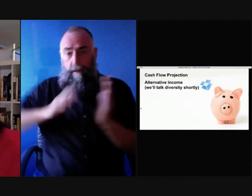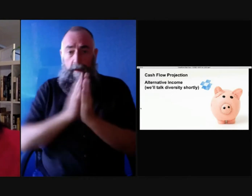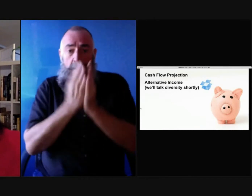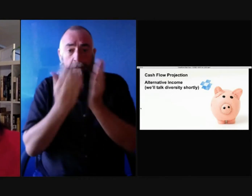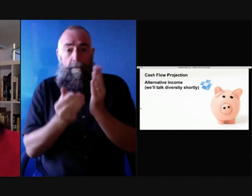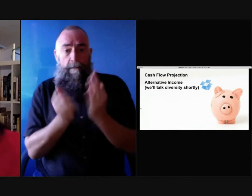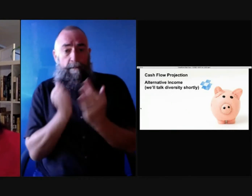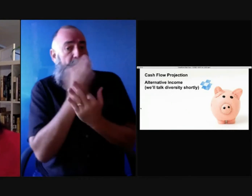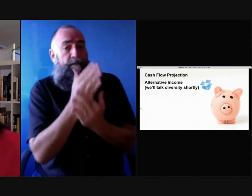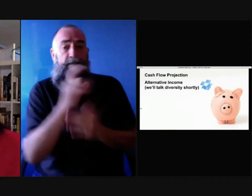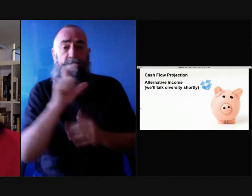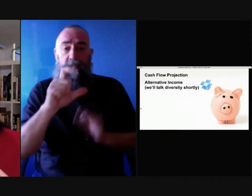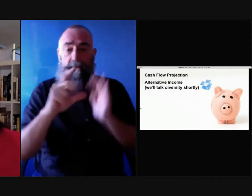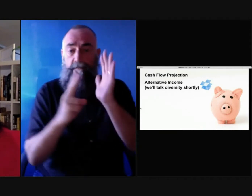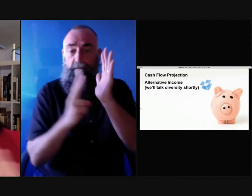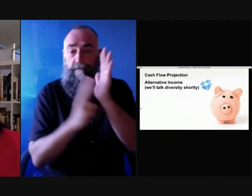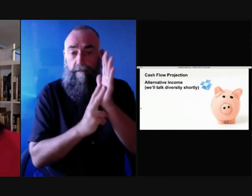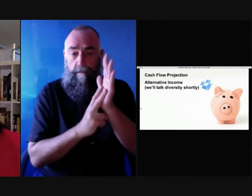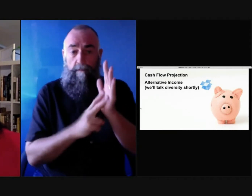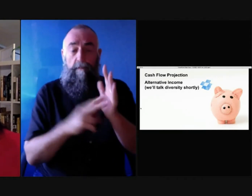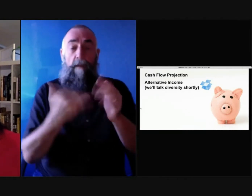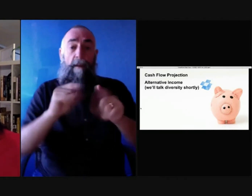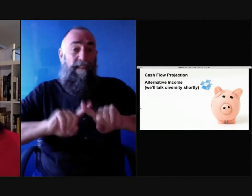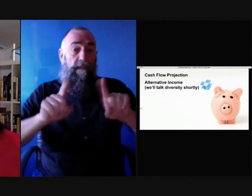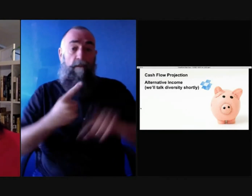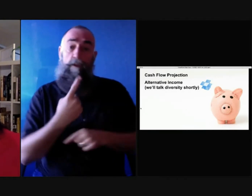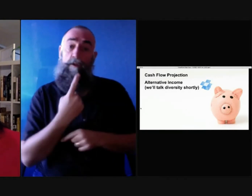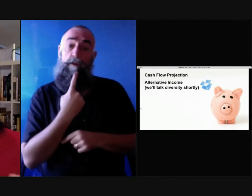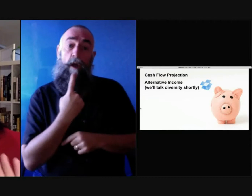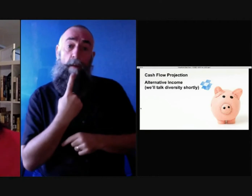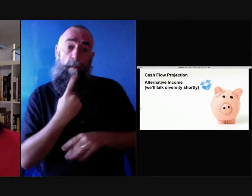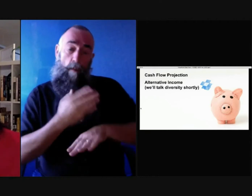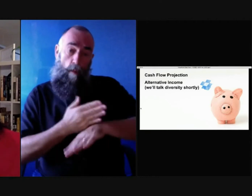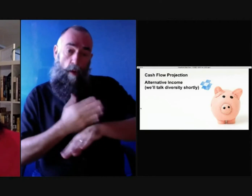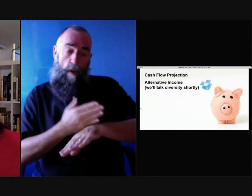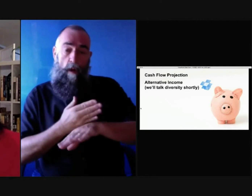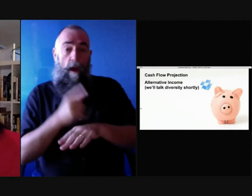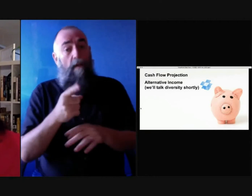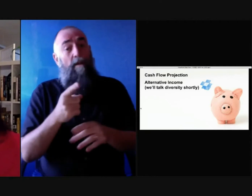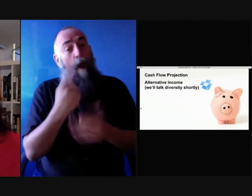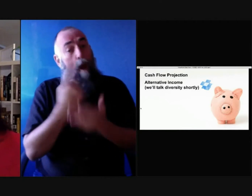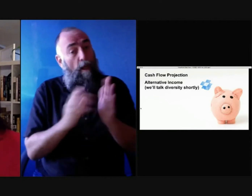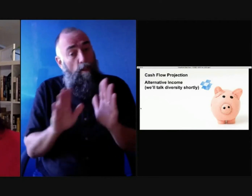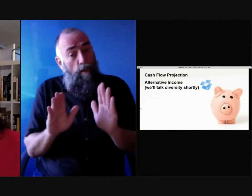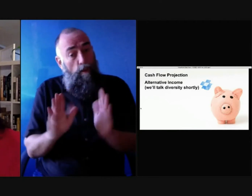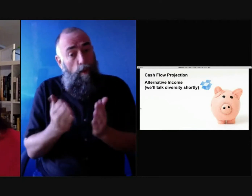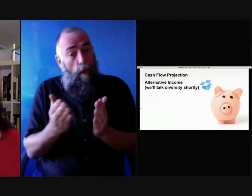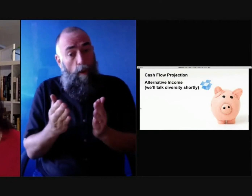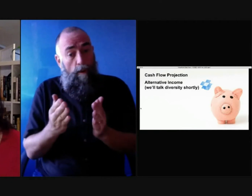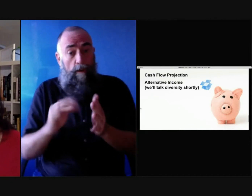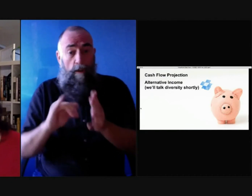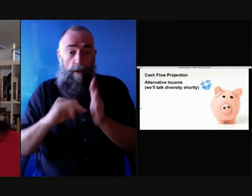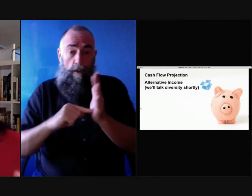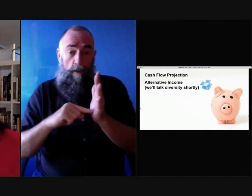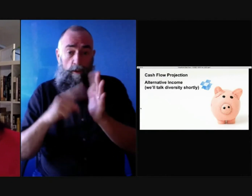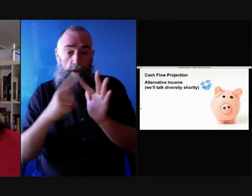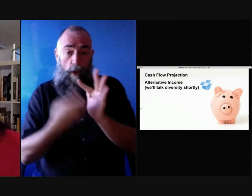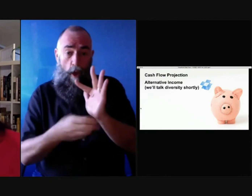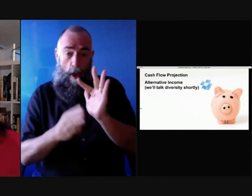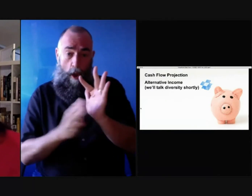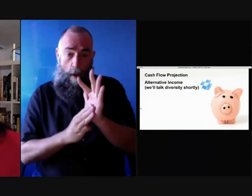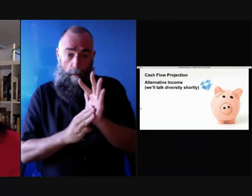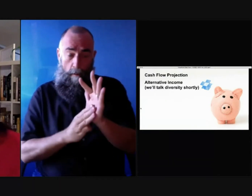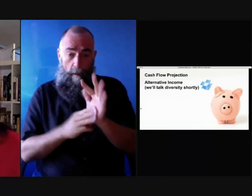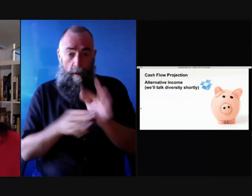get different kinds of work. These are all short-term measures. None of these mean that you're going to have to completely